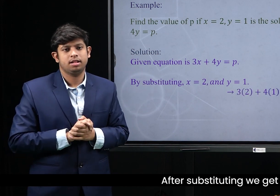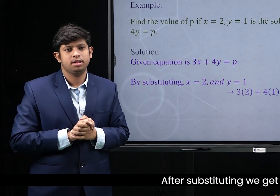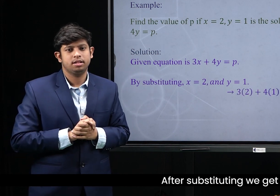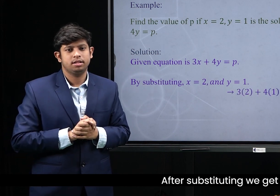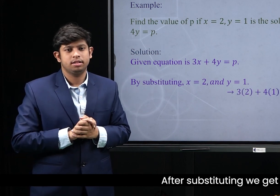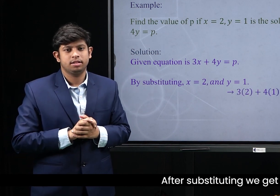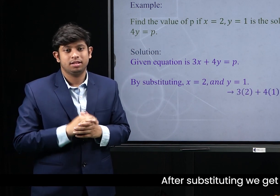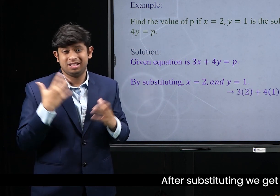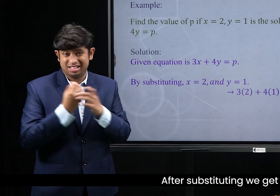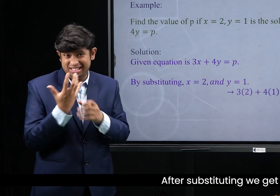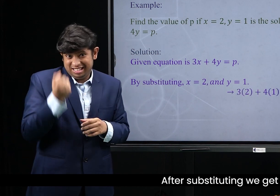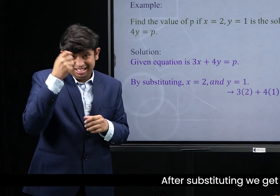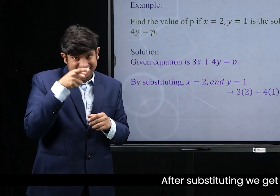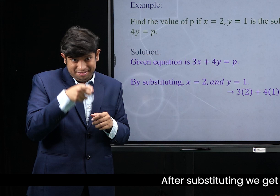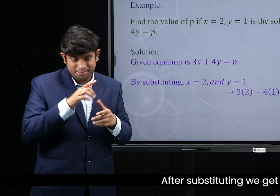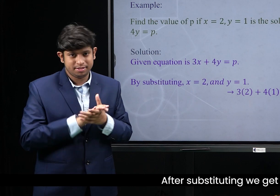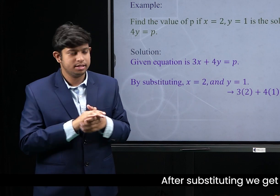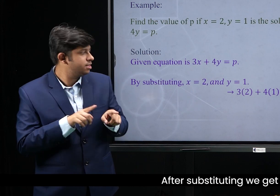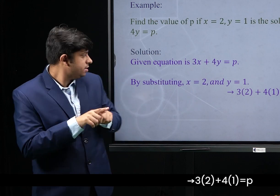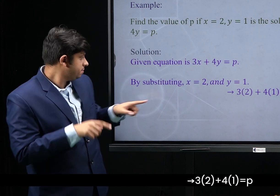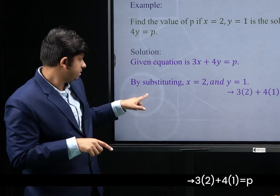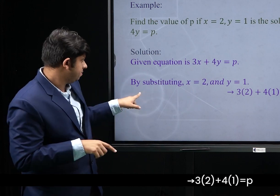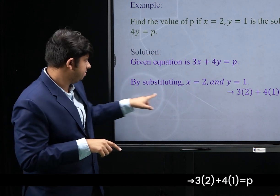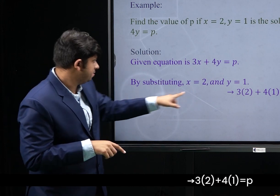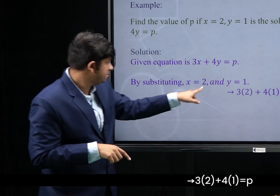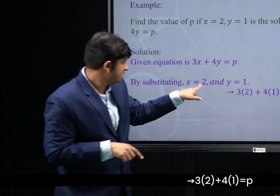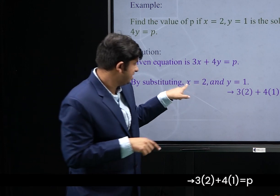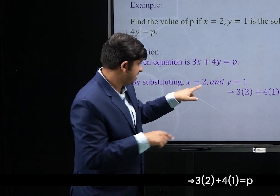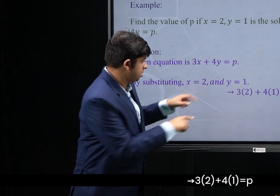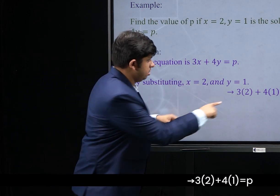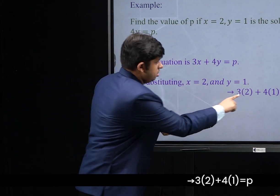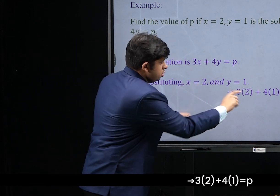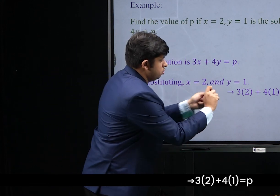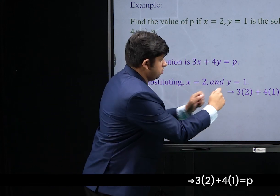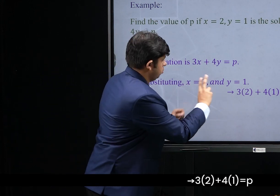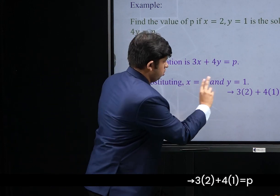after substituting we get 3 into 2 plus 4 into 1 is equal to p.